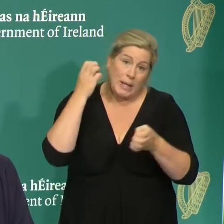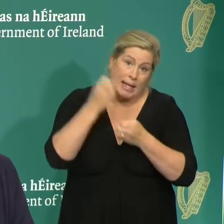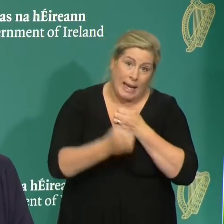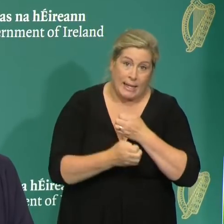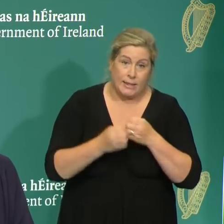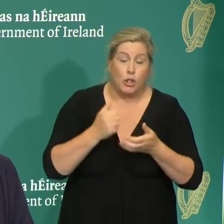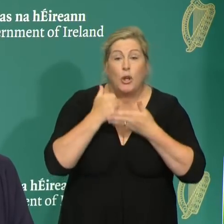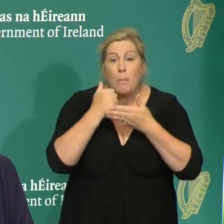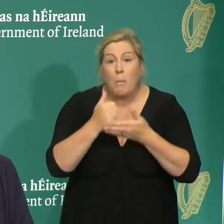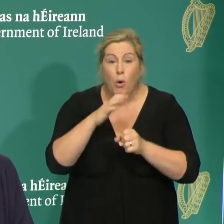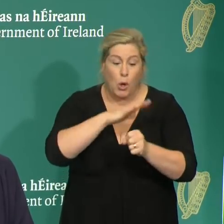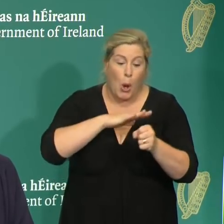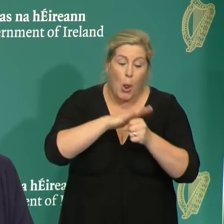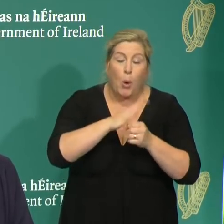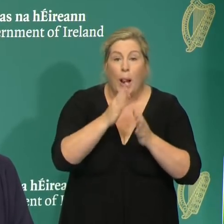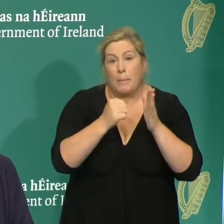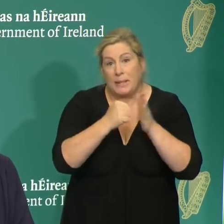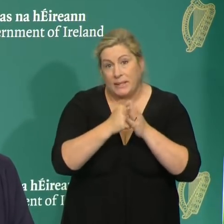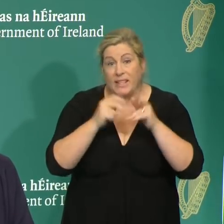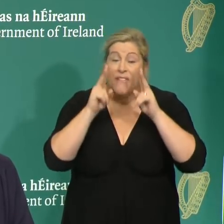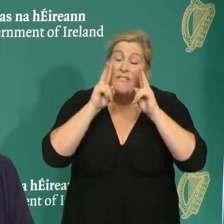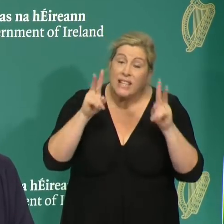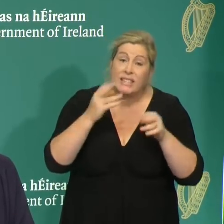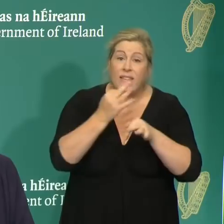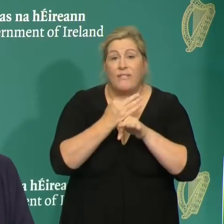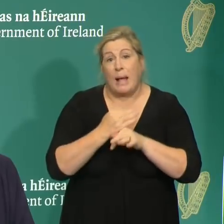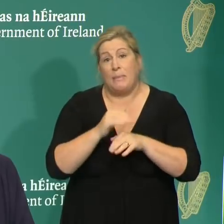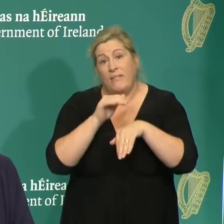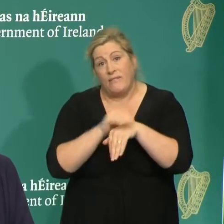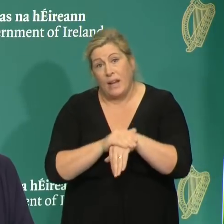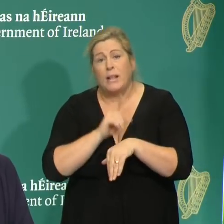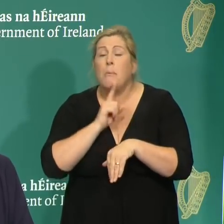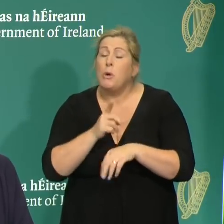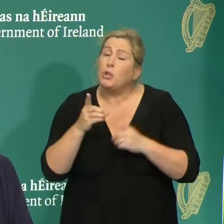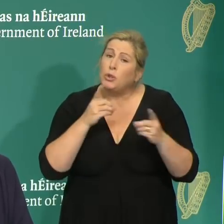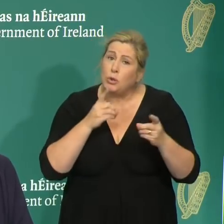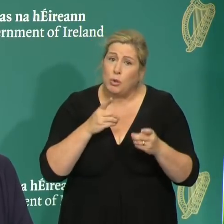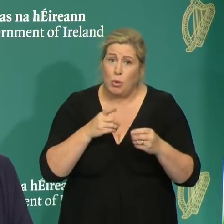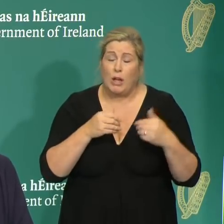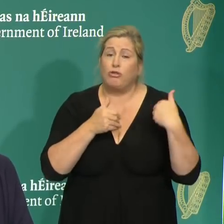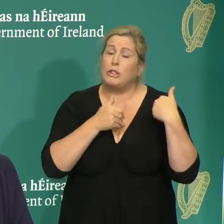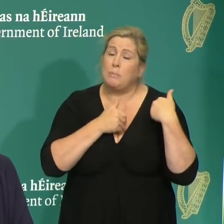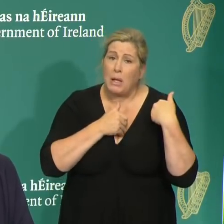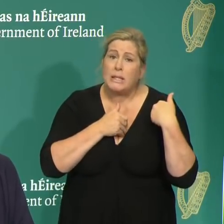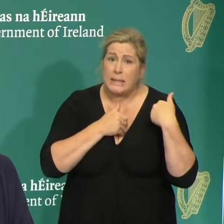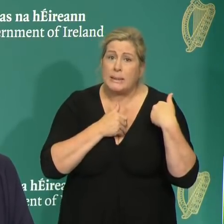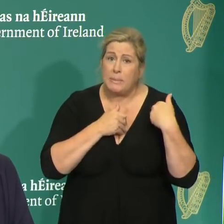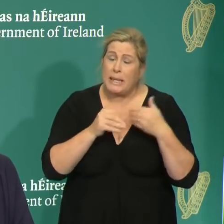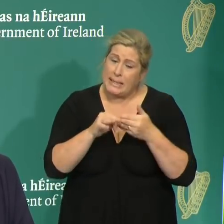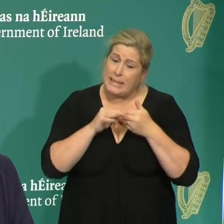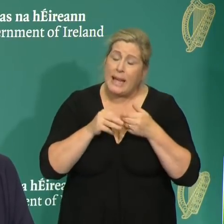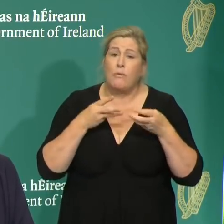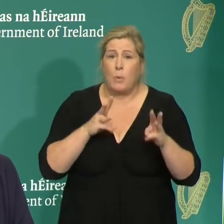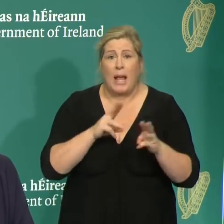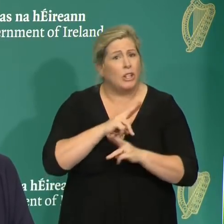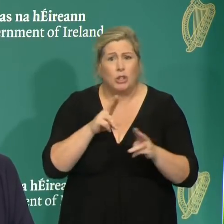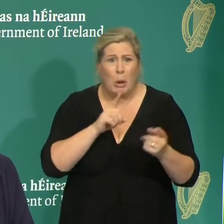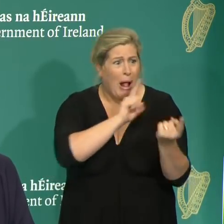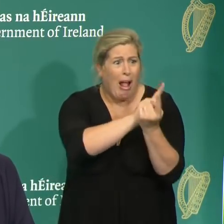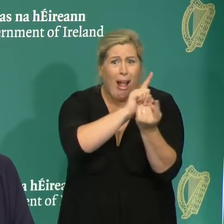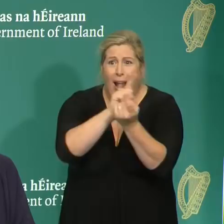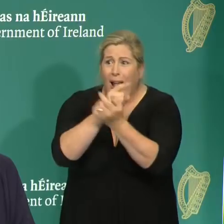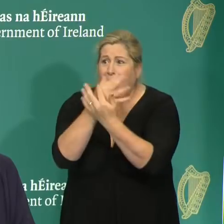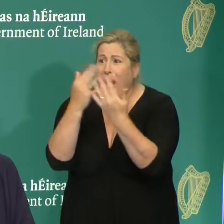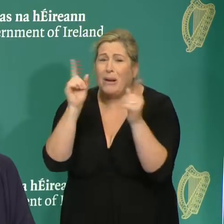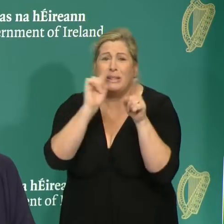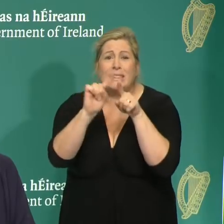businesses, visit your families and friends, but do so in a cautious and responsible manner. Don't meet up with too many people,